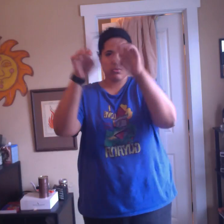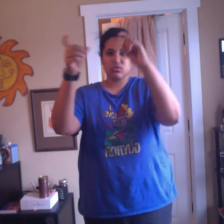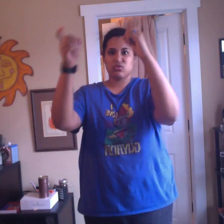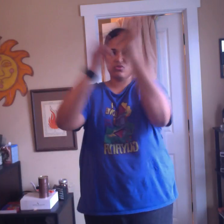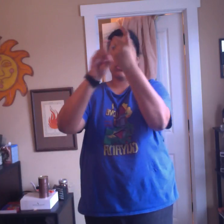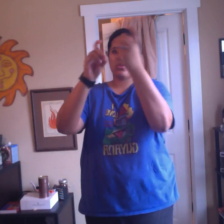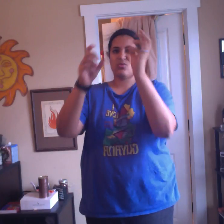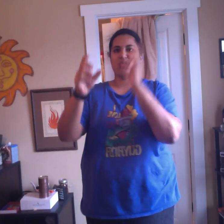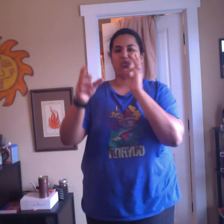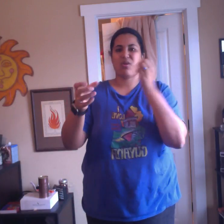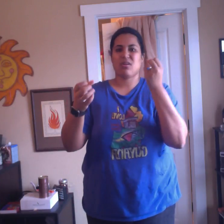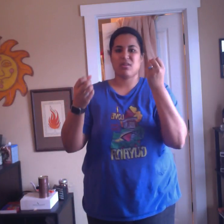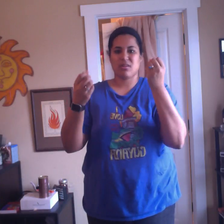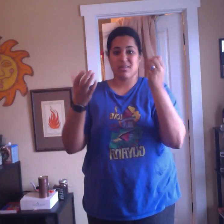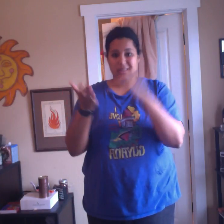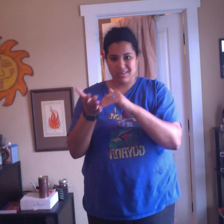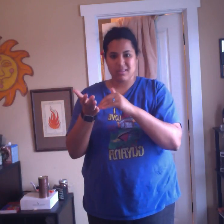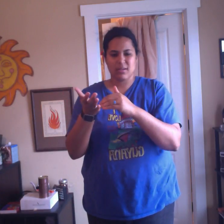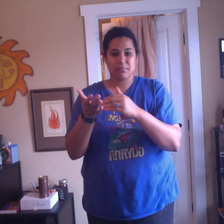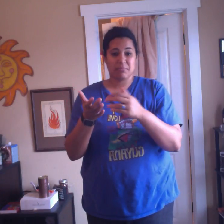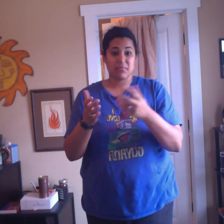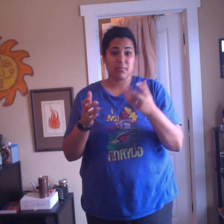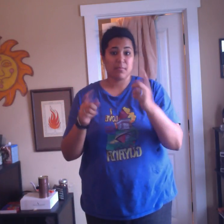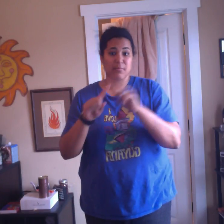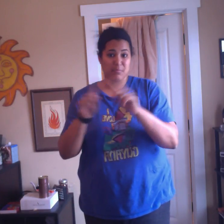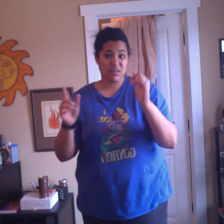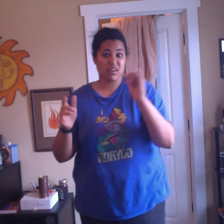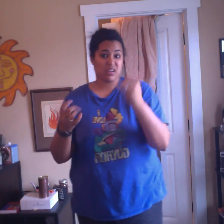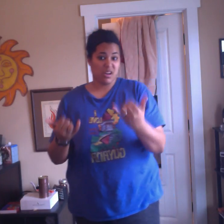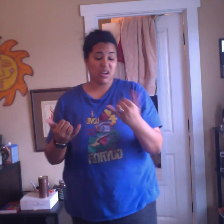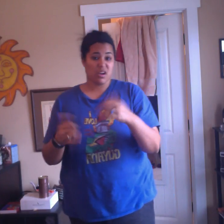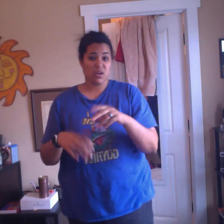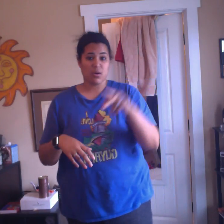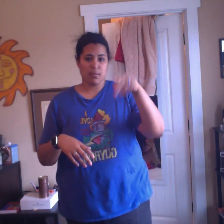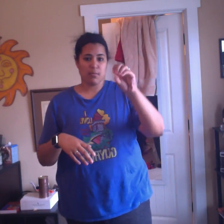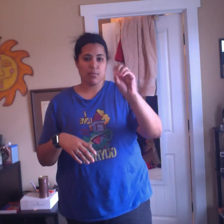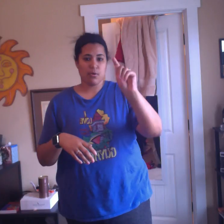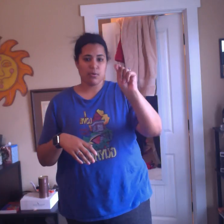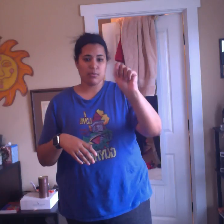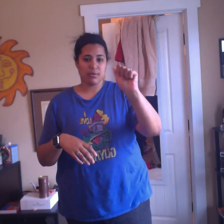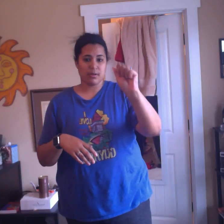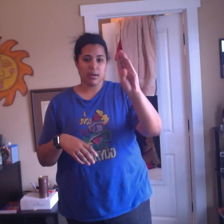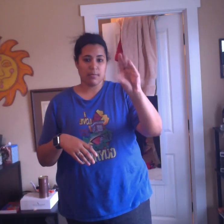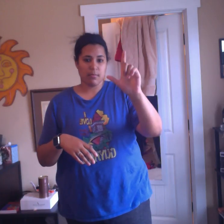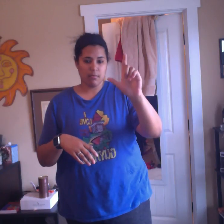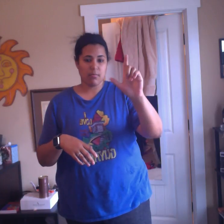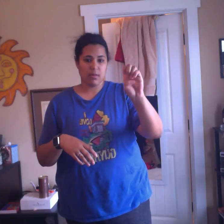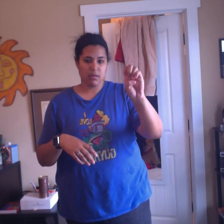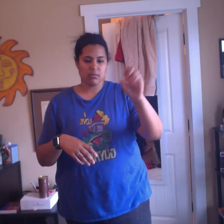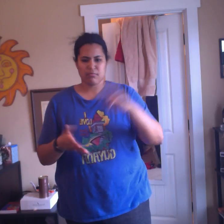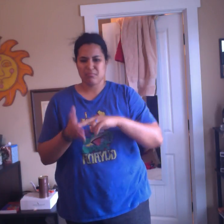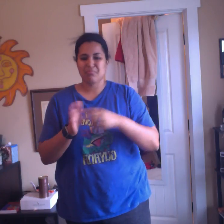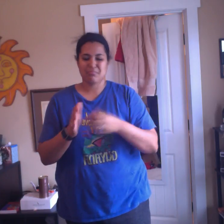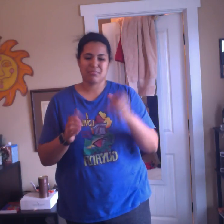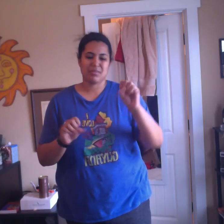potable. Potable, that means you can drink it. And how do we get from vapor back to water? The same energy from the sun that created